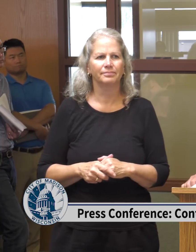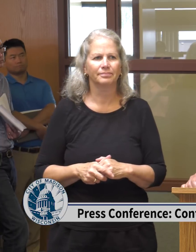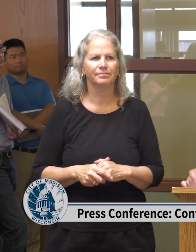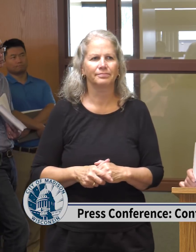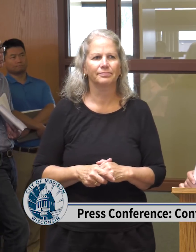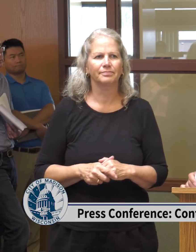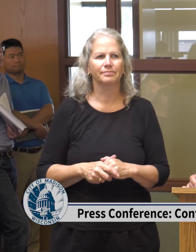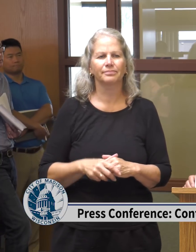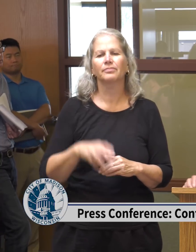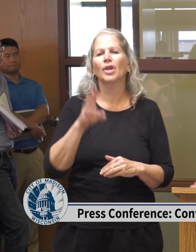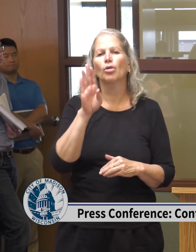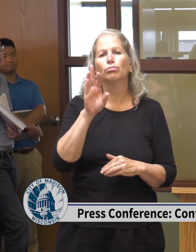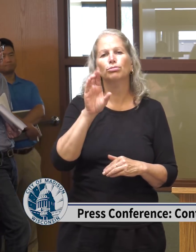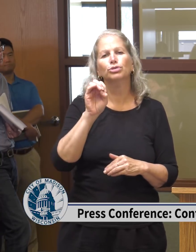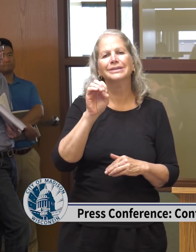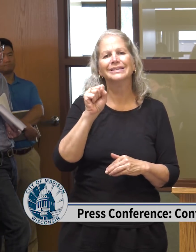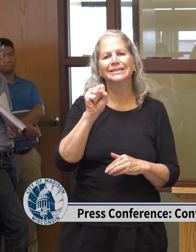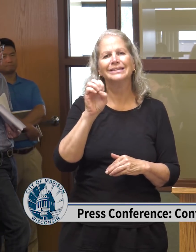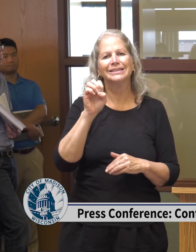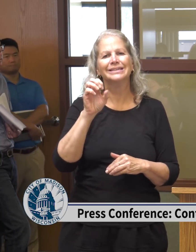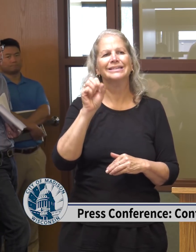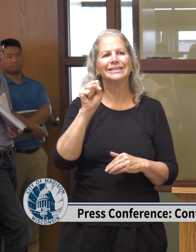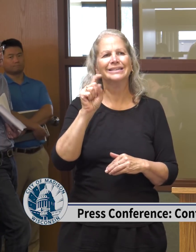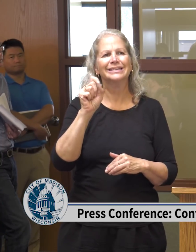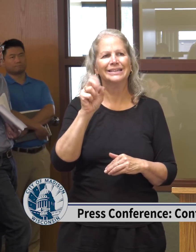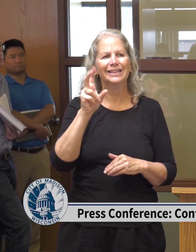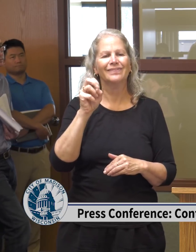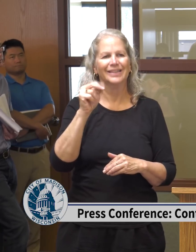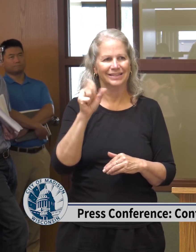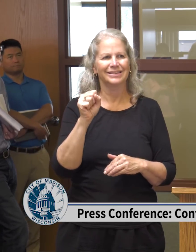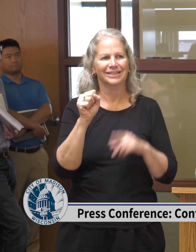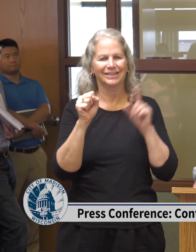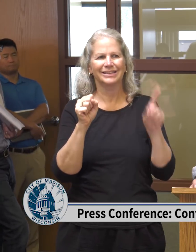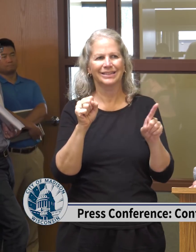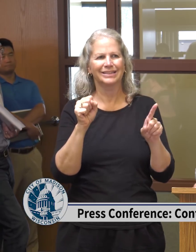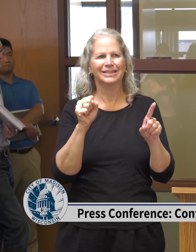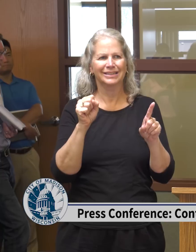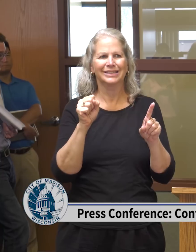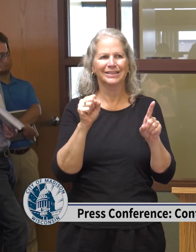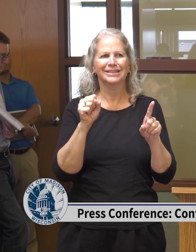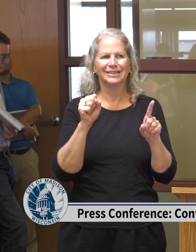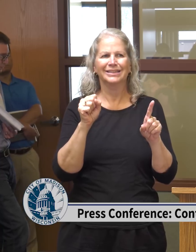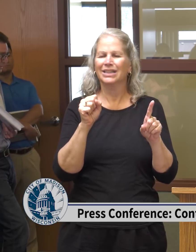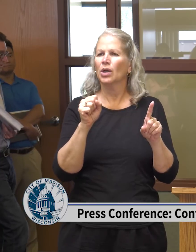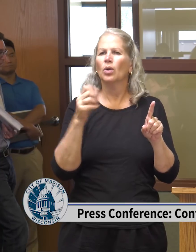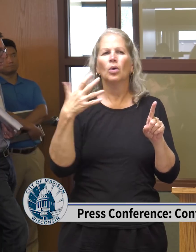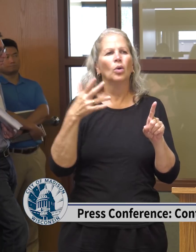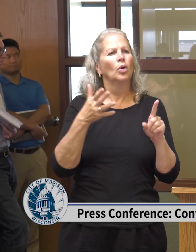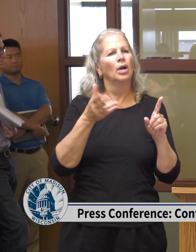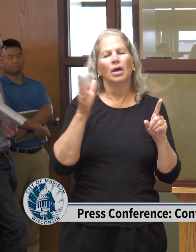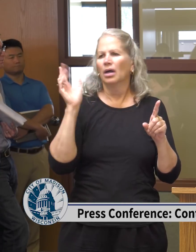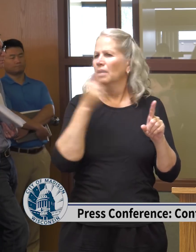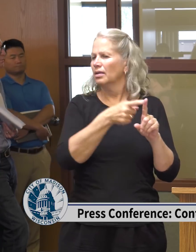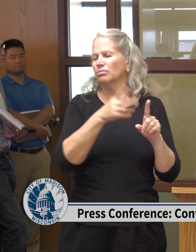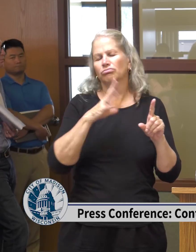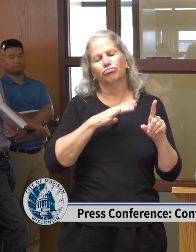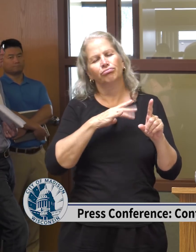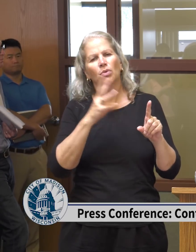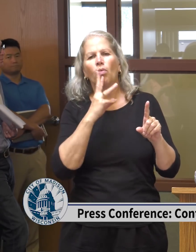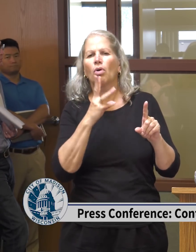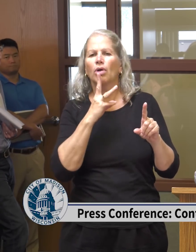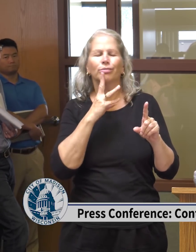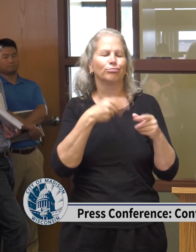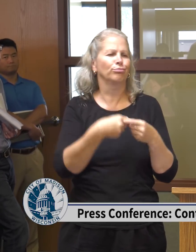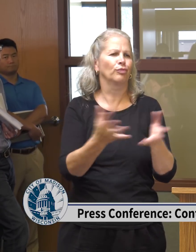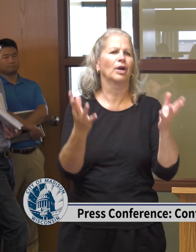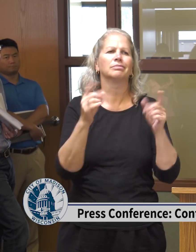them. Again, to thank the National Guard, to thank all the hundreds of volunteers who've